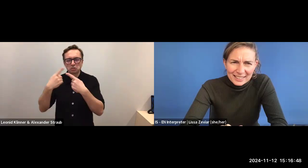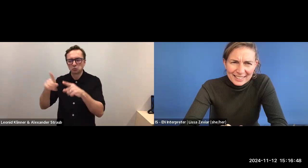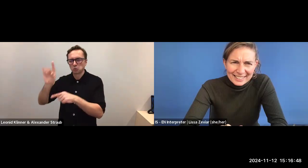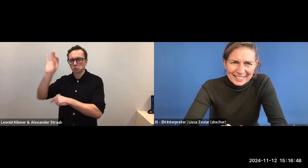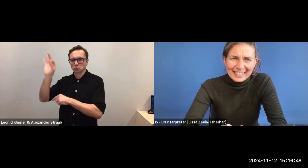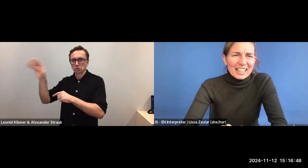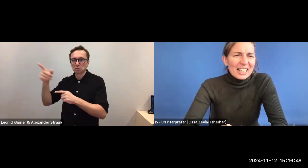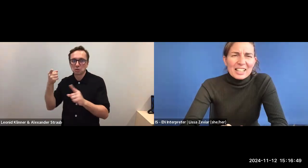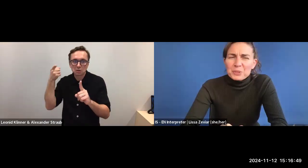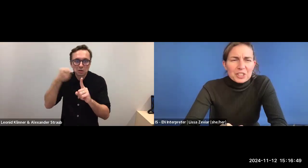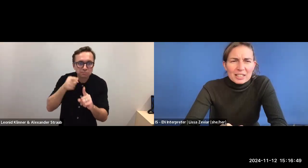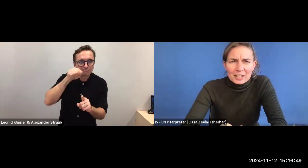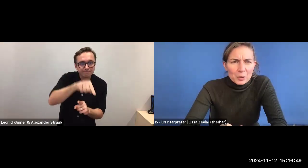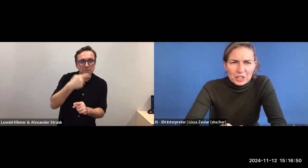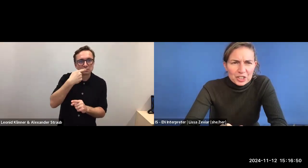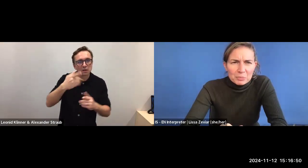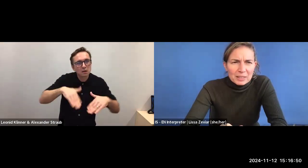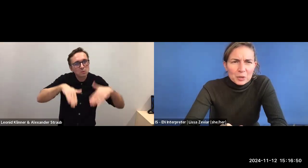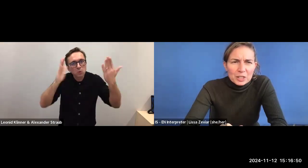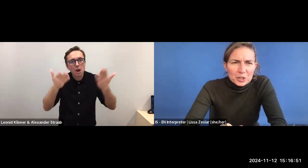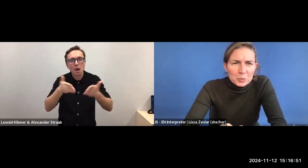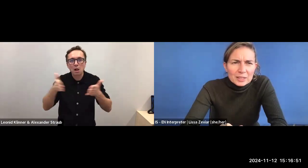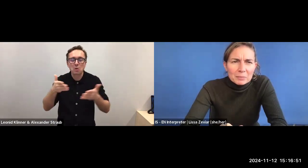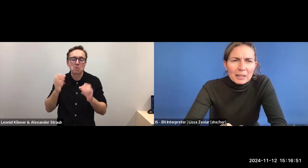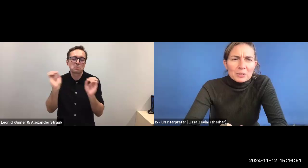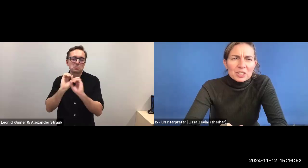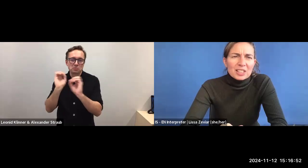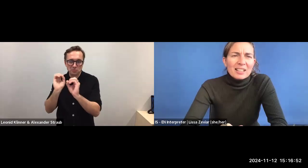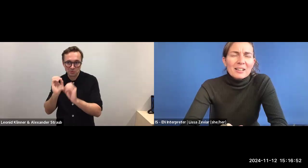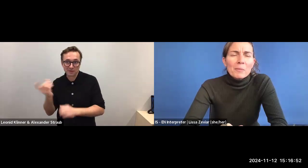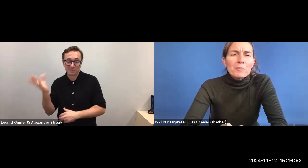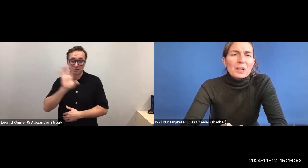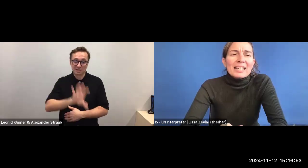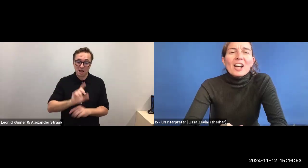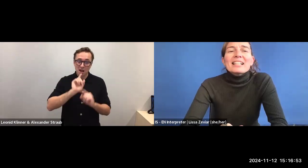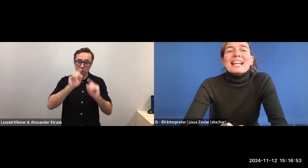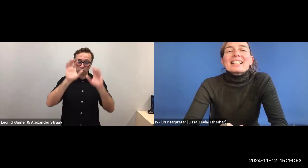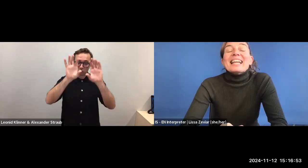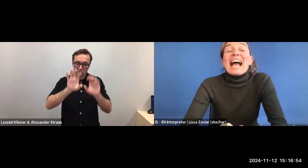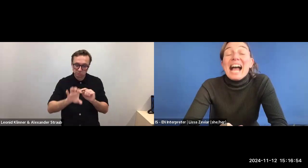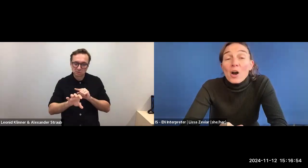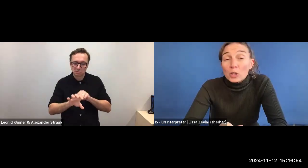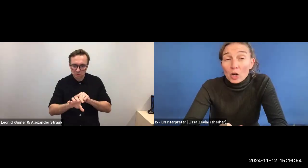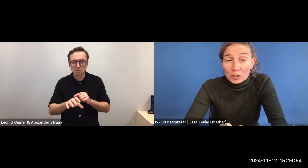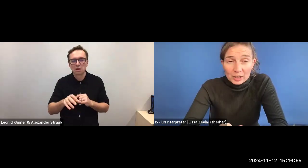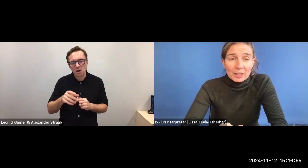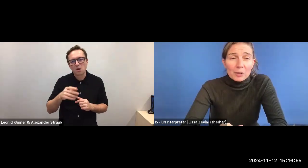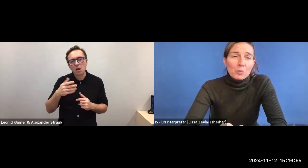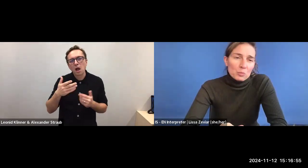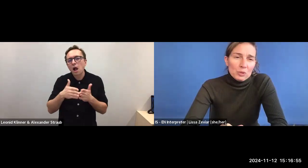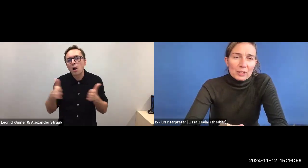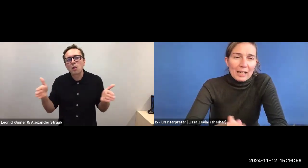What was it again? Yeah. There was a question, but the question was about not exactly how